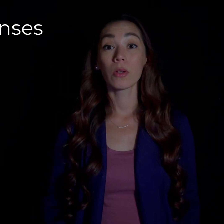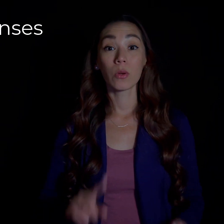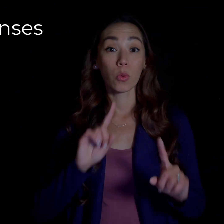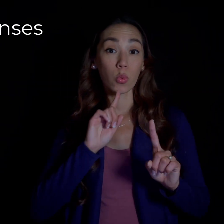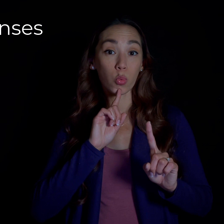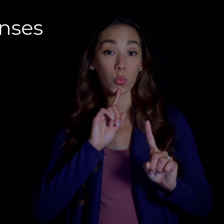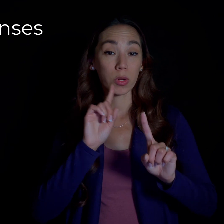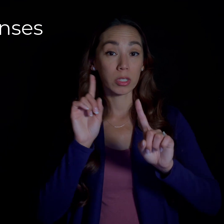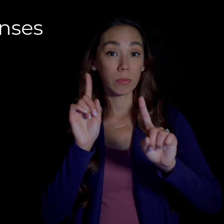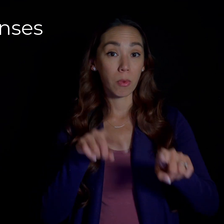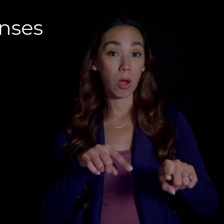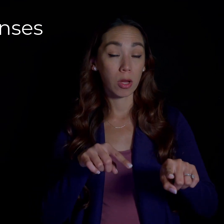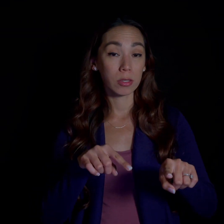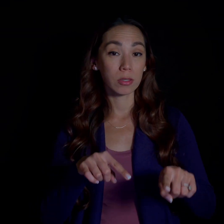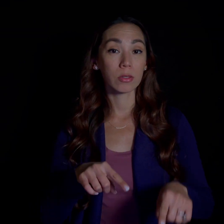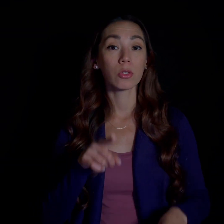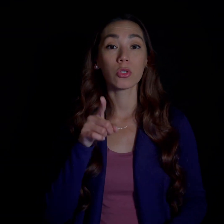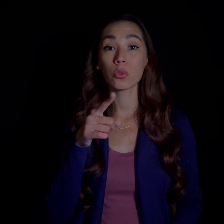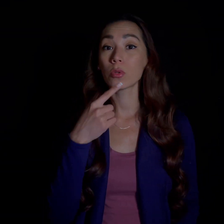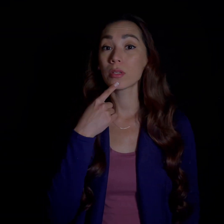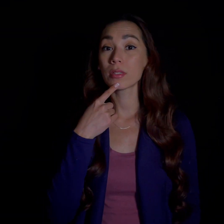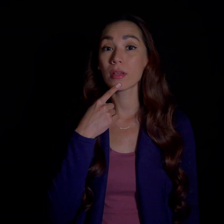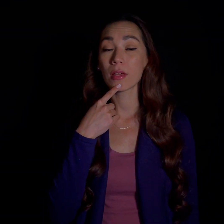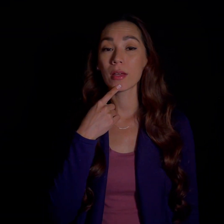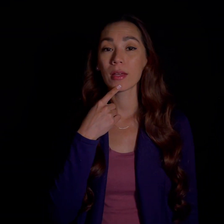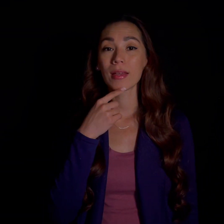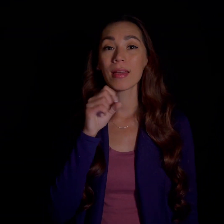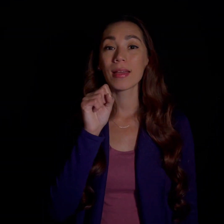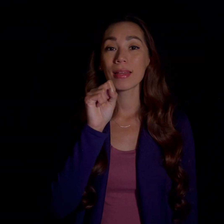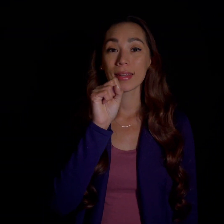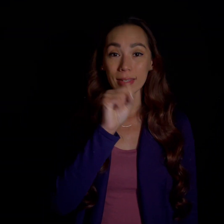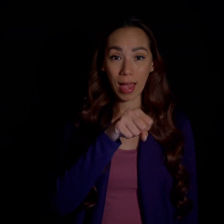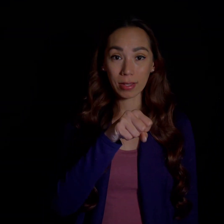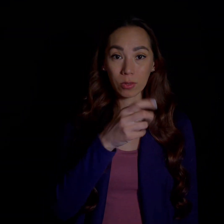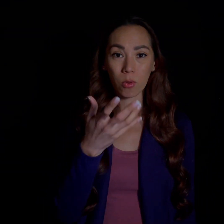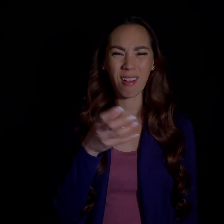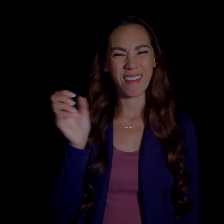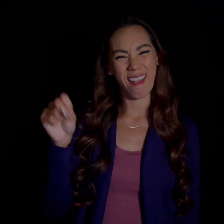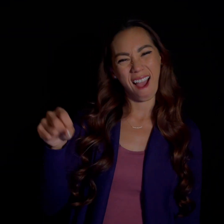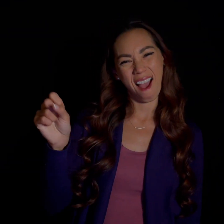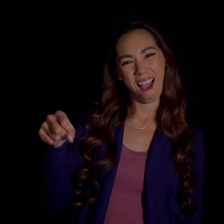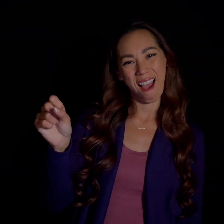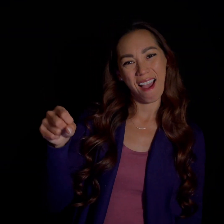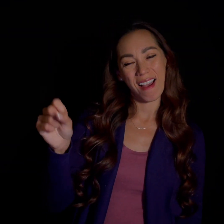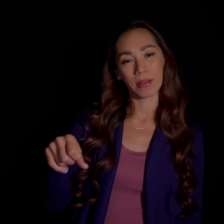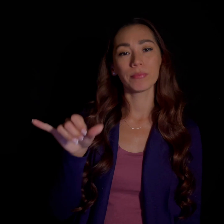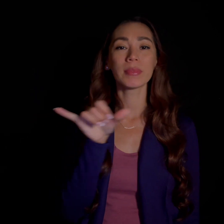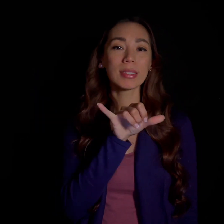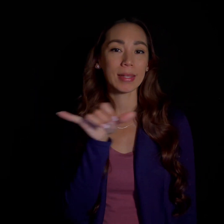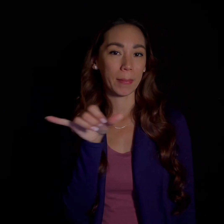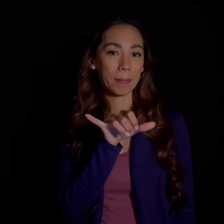Now with responses, you can say yes or yeah. It would be the same